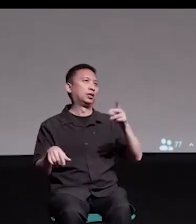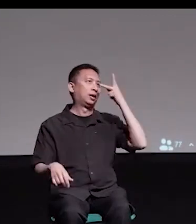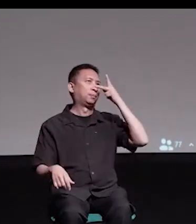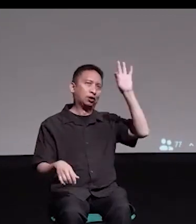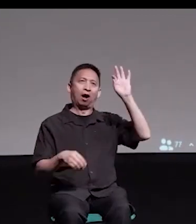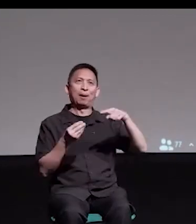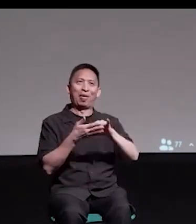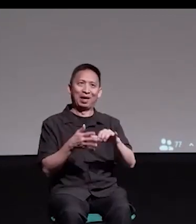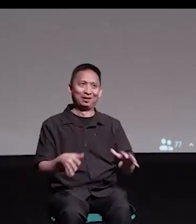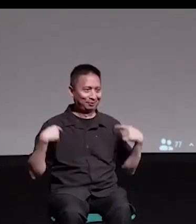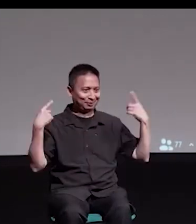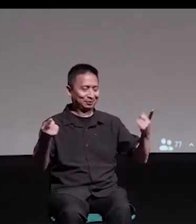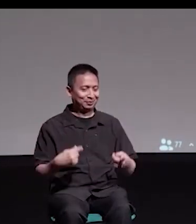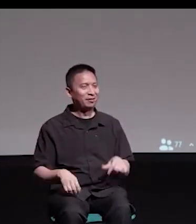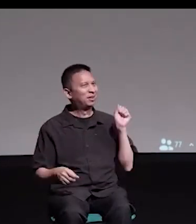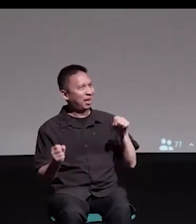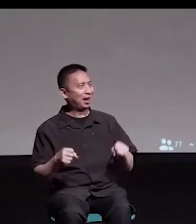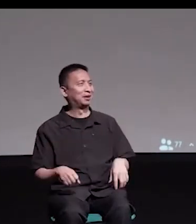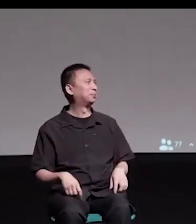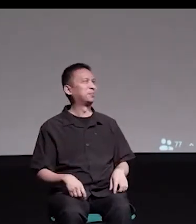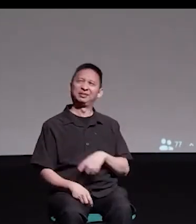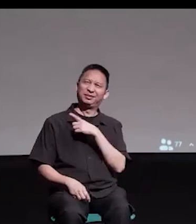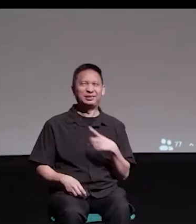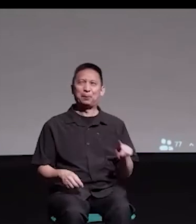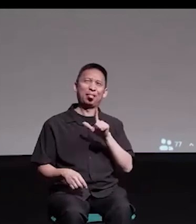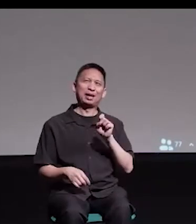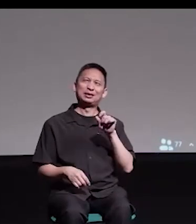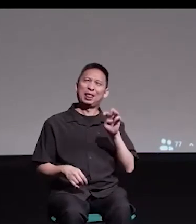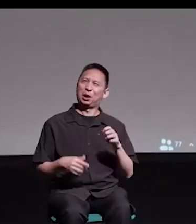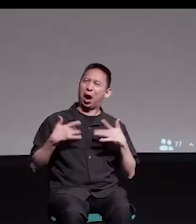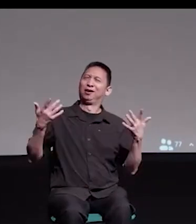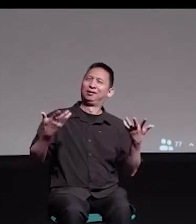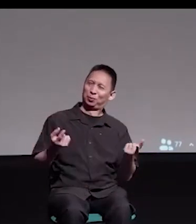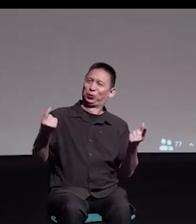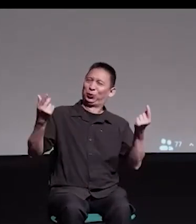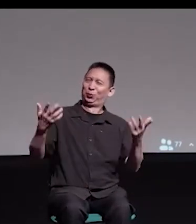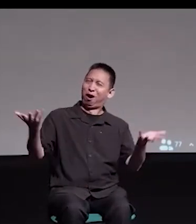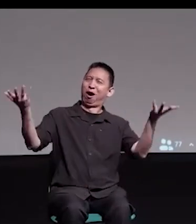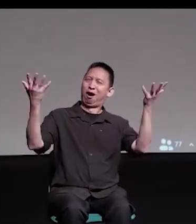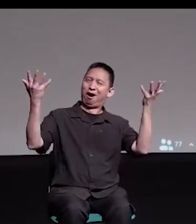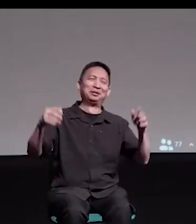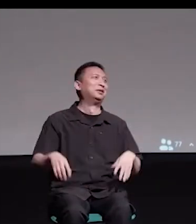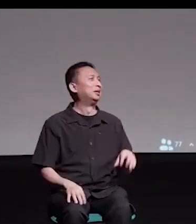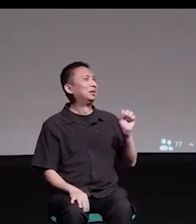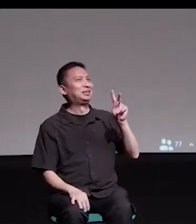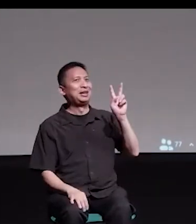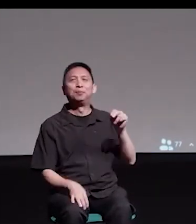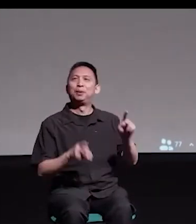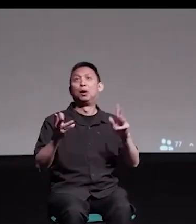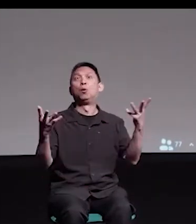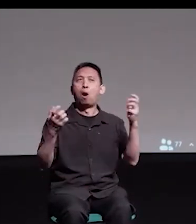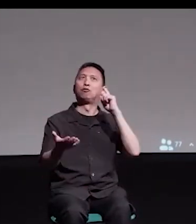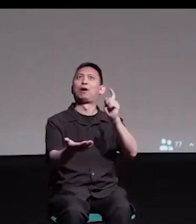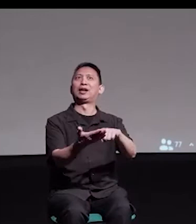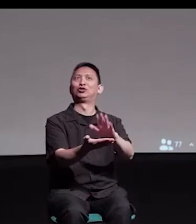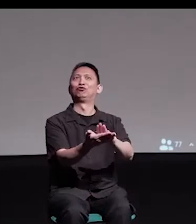off about it. Yes. And it, Leslie, what? Yeah, I mean, that's also Not write that story. recognized, you know, like